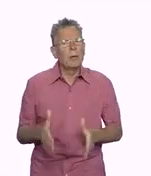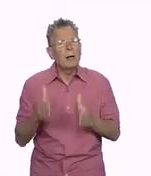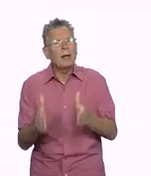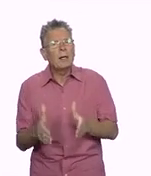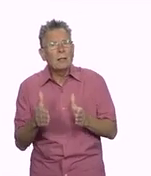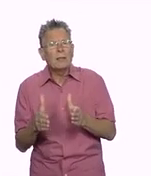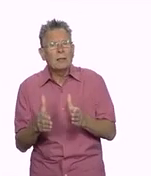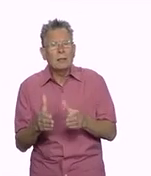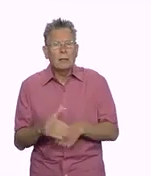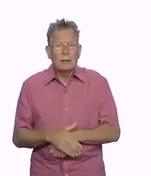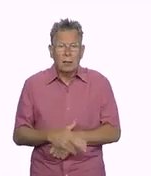sector.